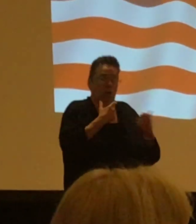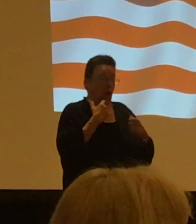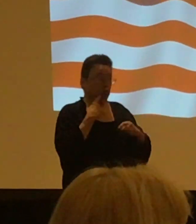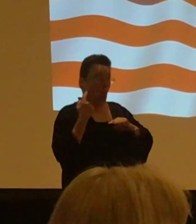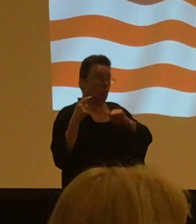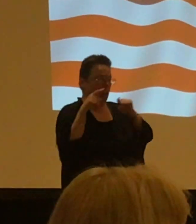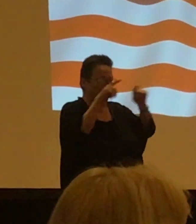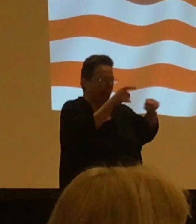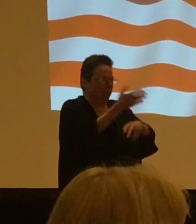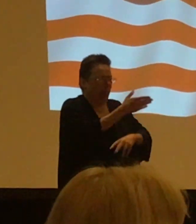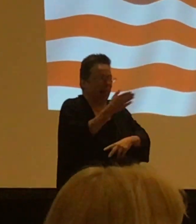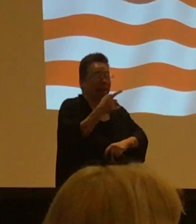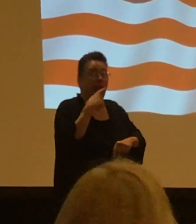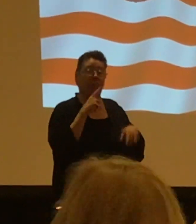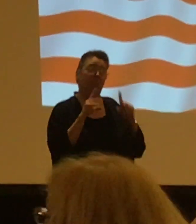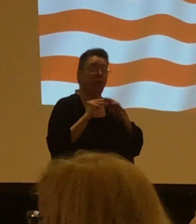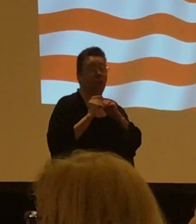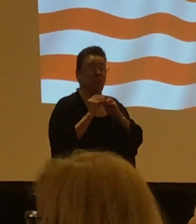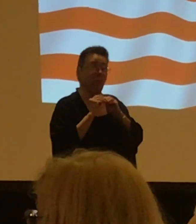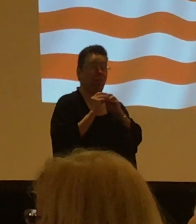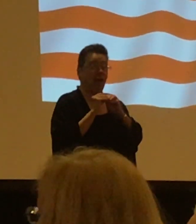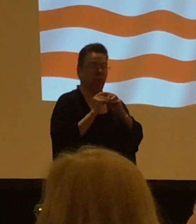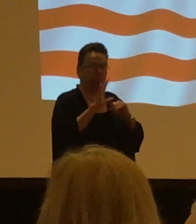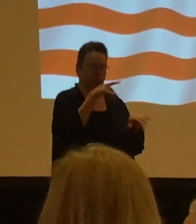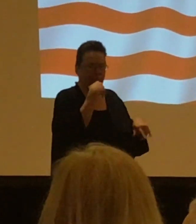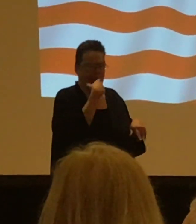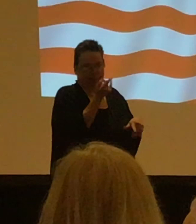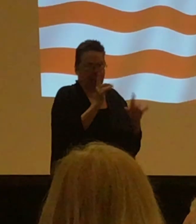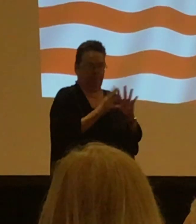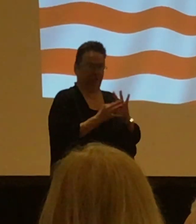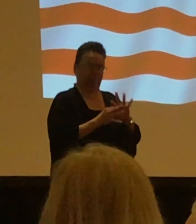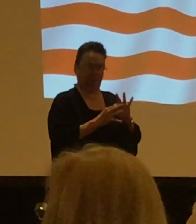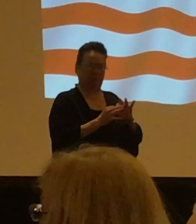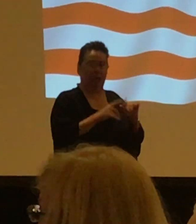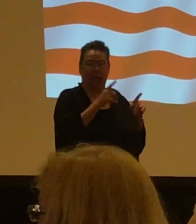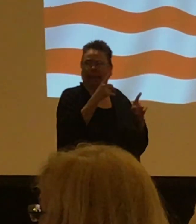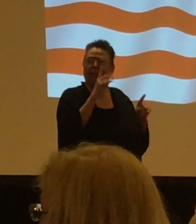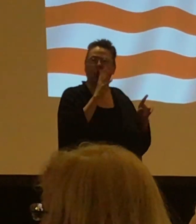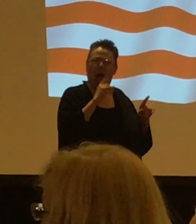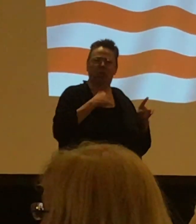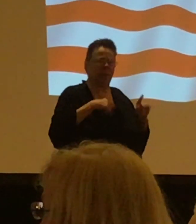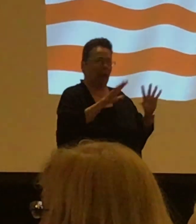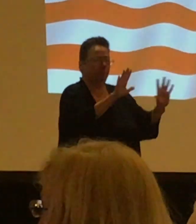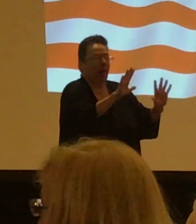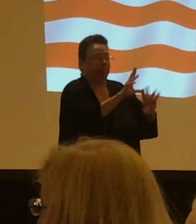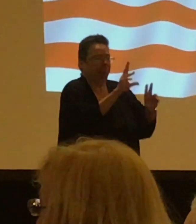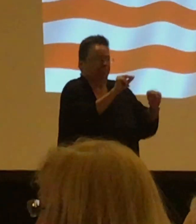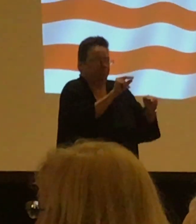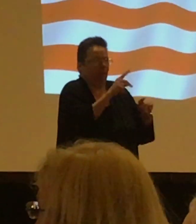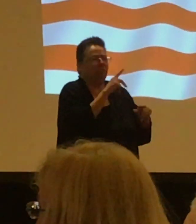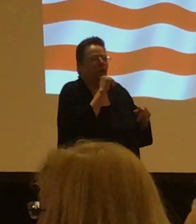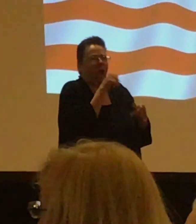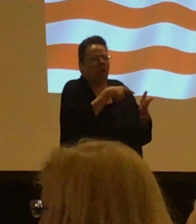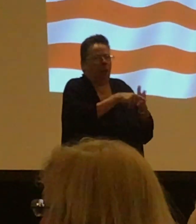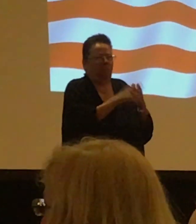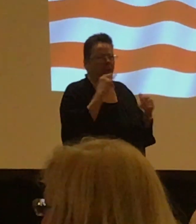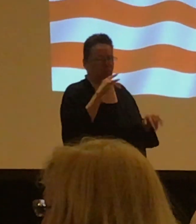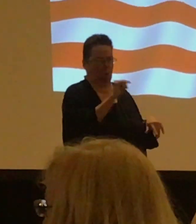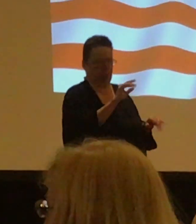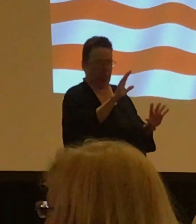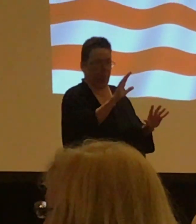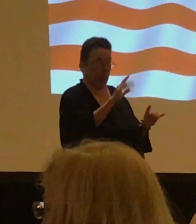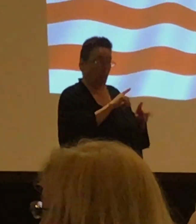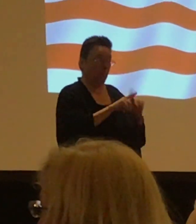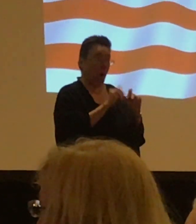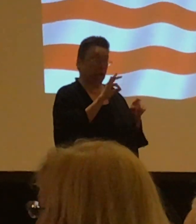to this thing and they tell him all this stuff. And he talked to me. I said, no, they're not going to pay for it. I said, but